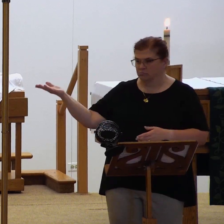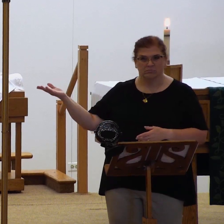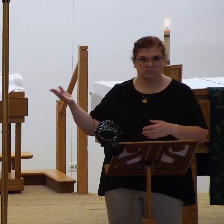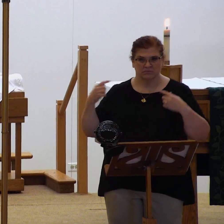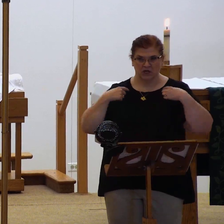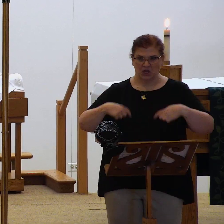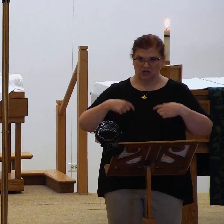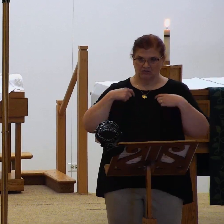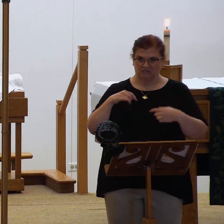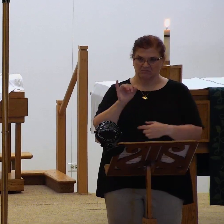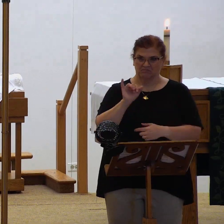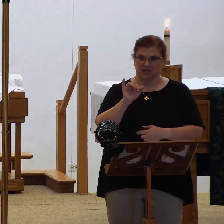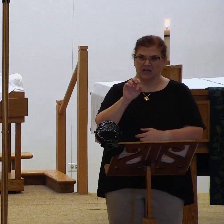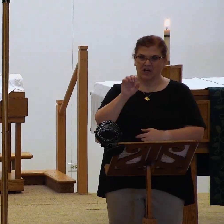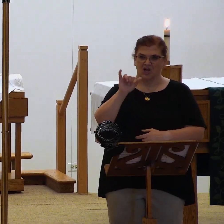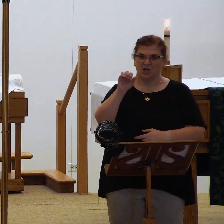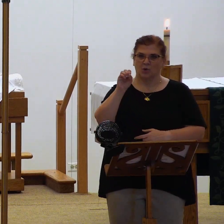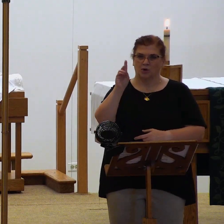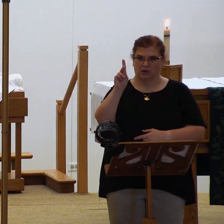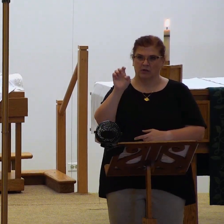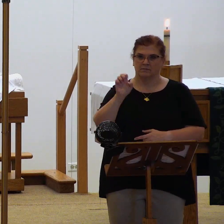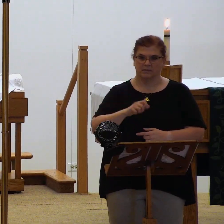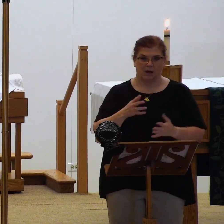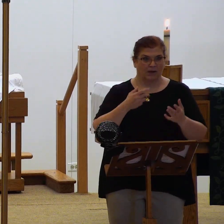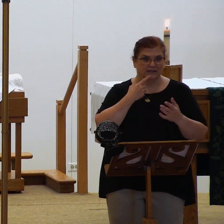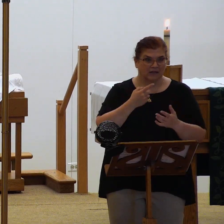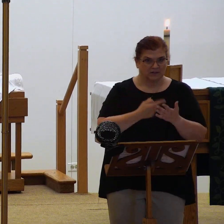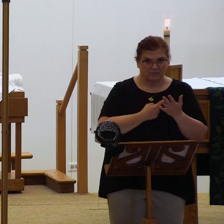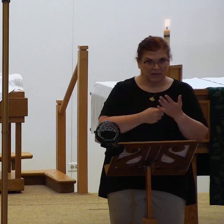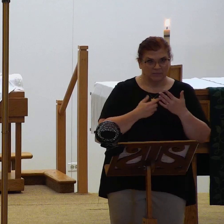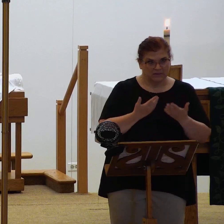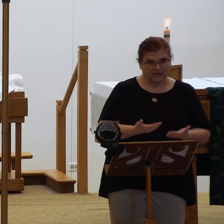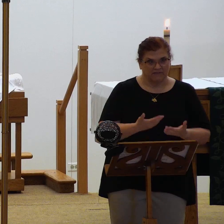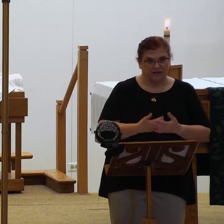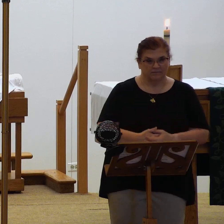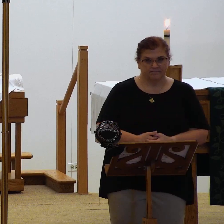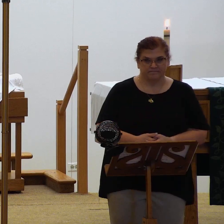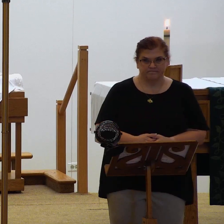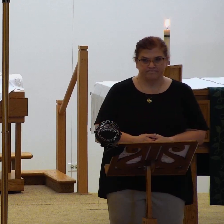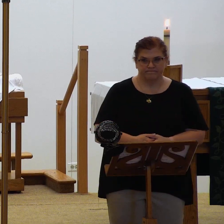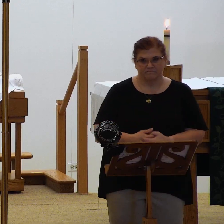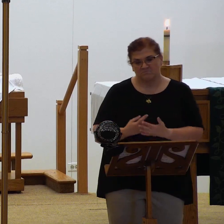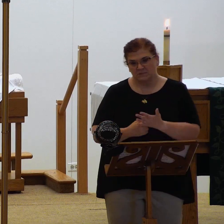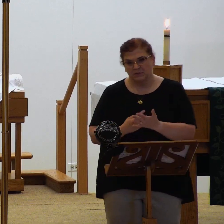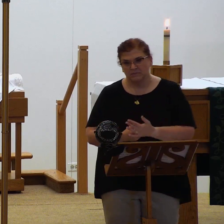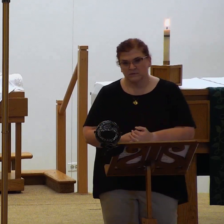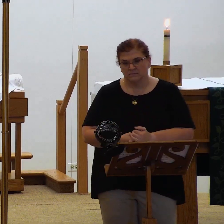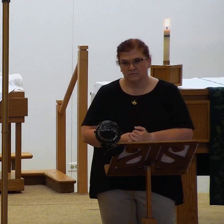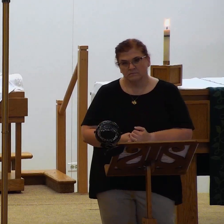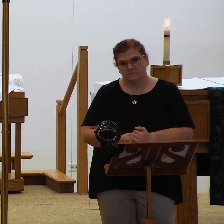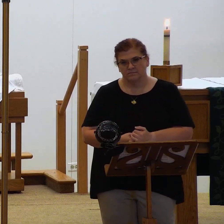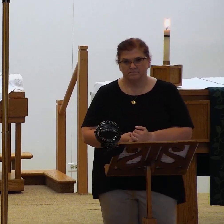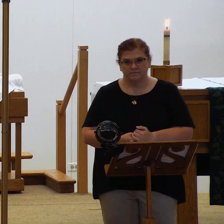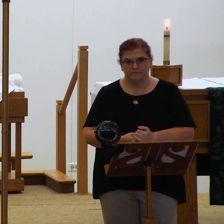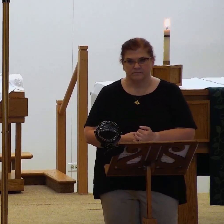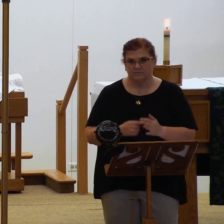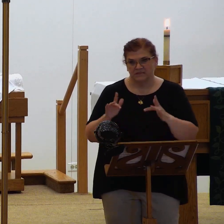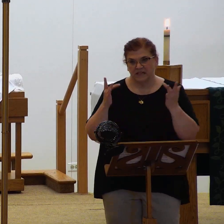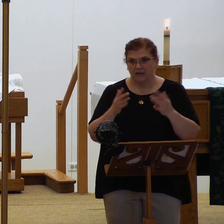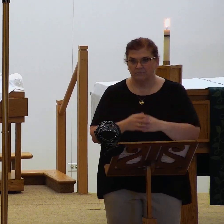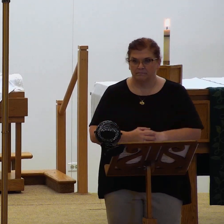A stole is a yoke. I want to tell you, sometimes it's very heavy. And sometimes, well, it's very